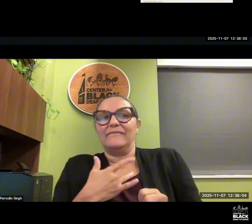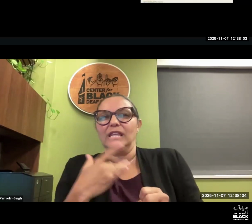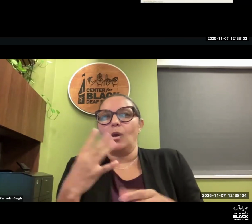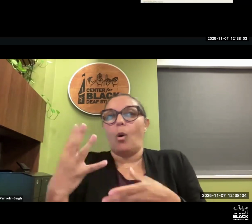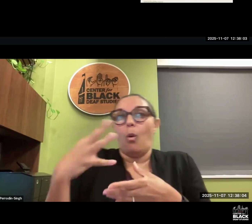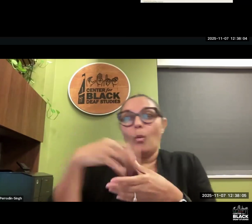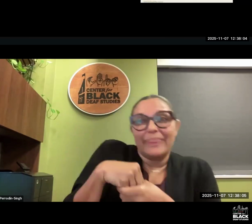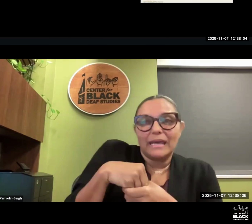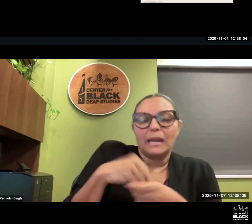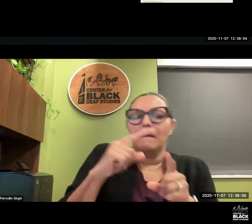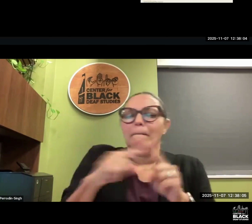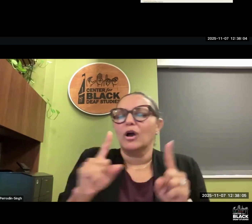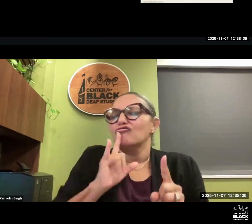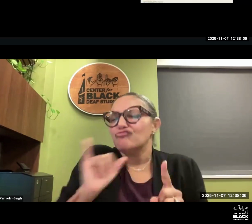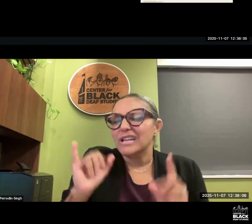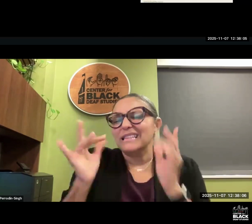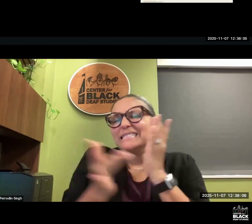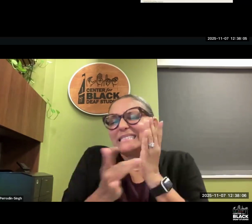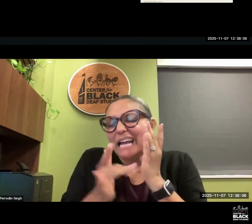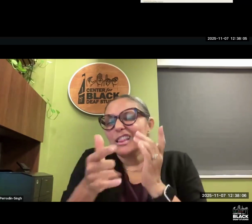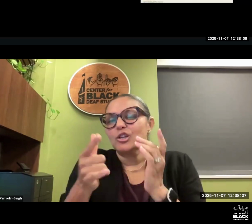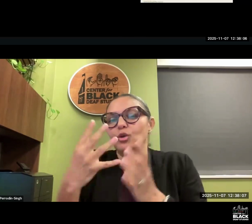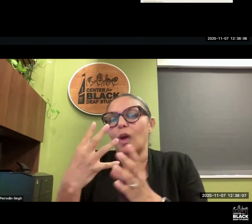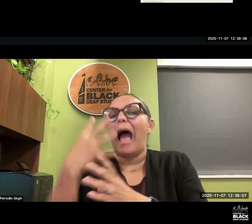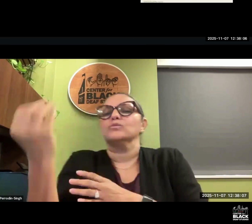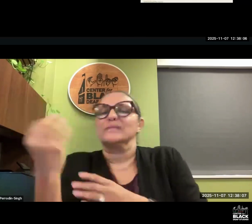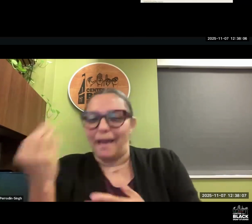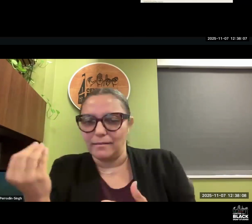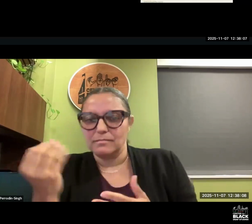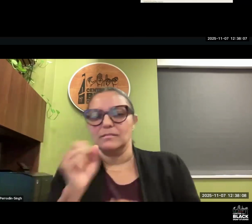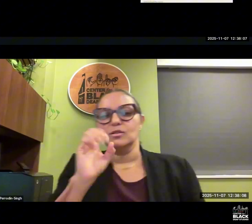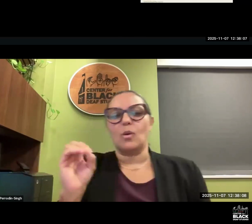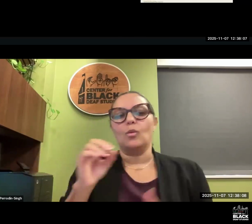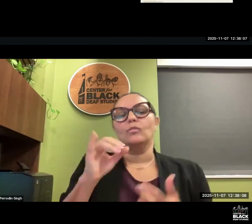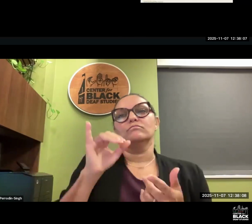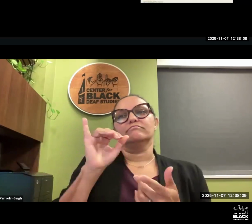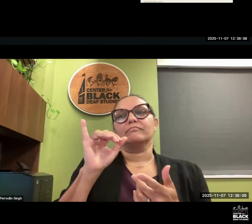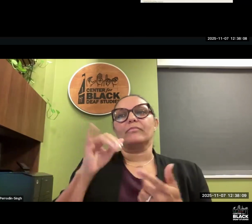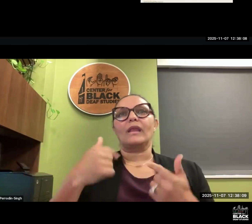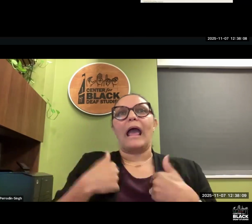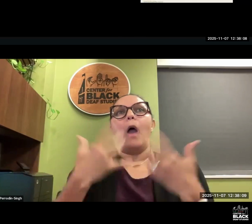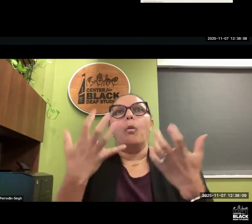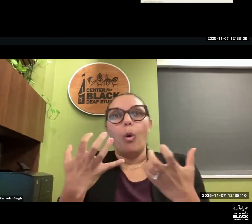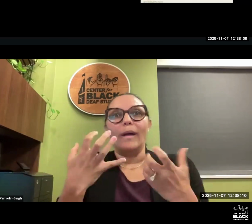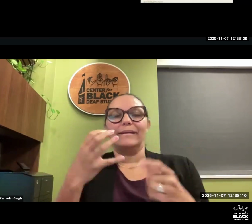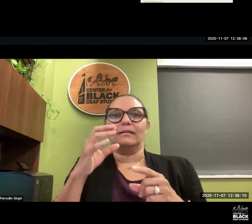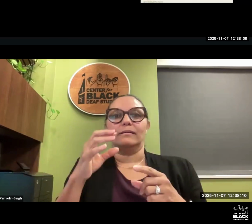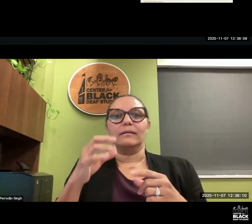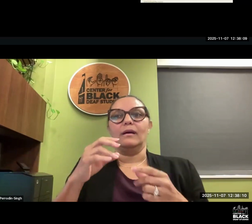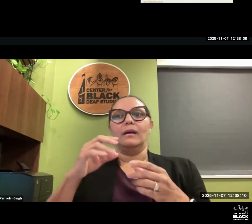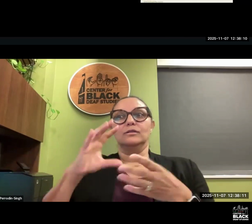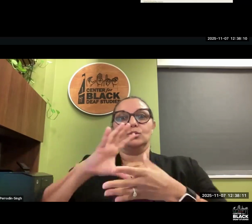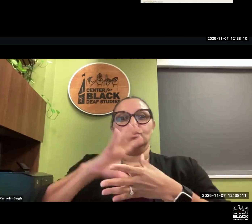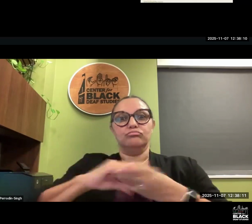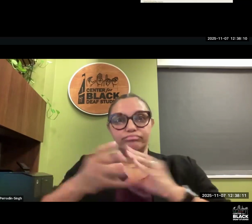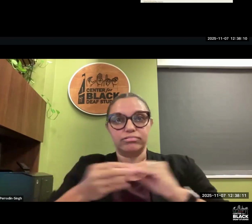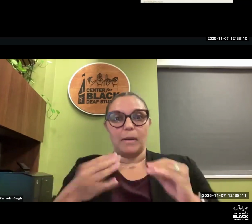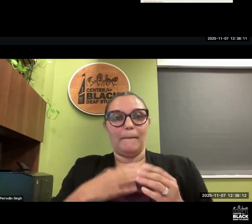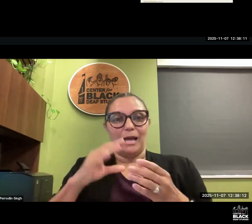children. We had to comfort white people. So even though we may have been we still felt